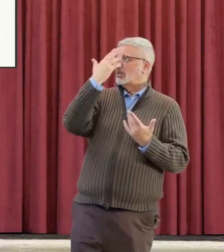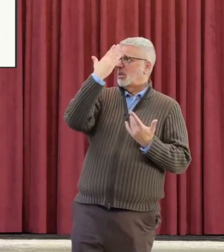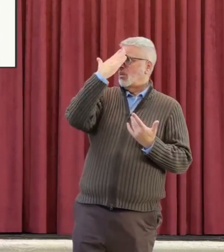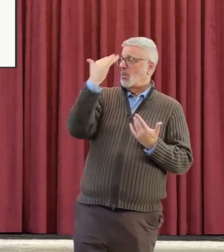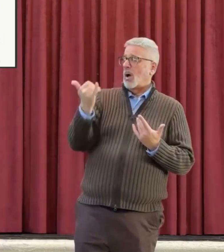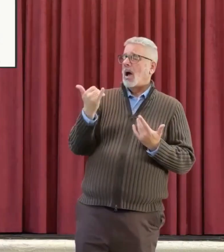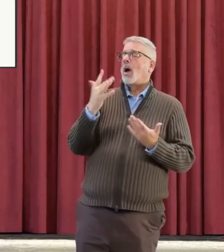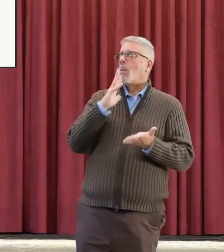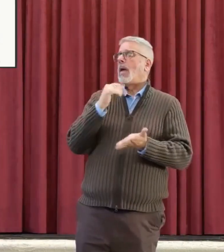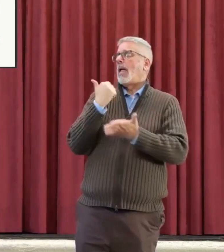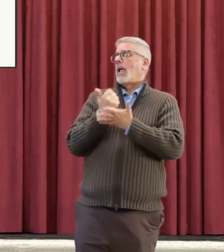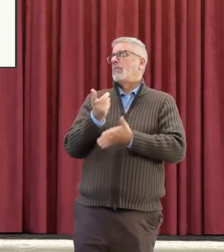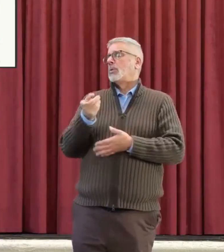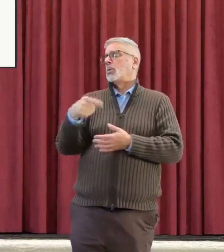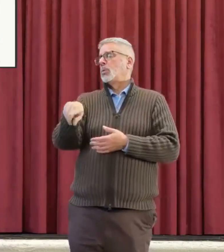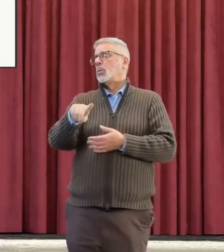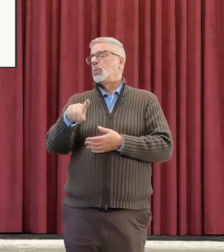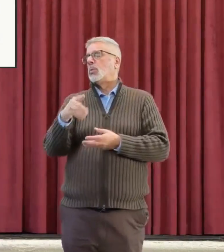can help you